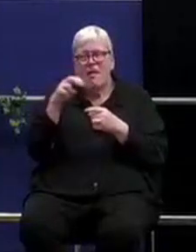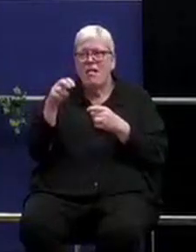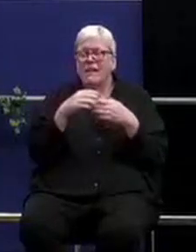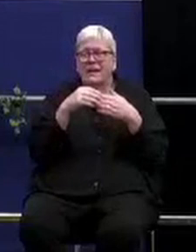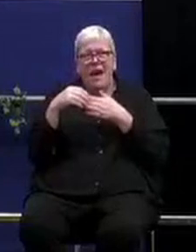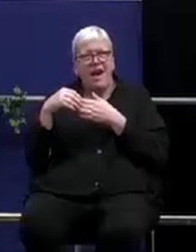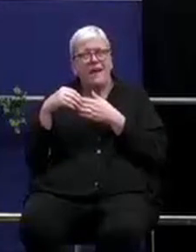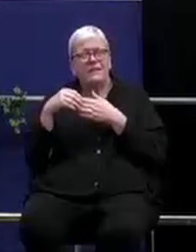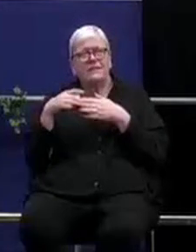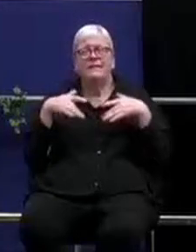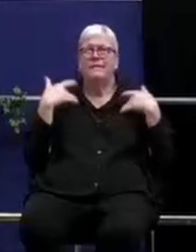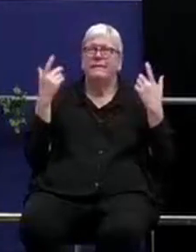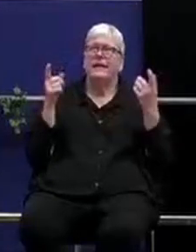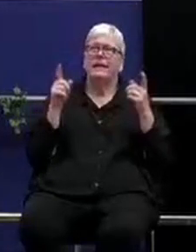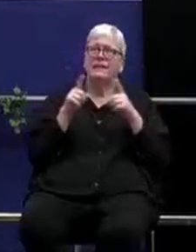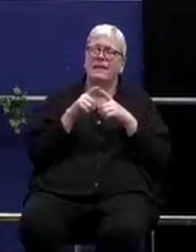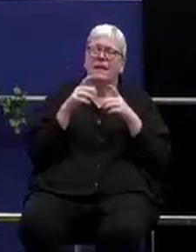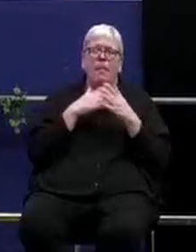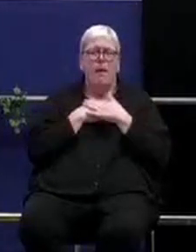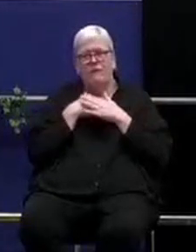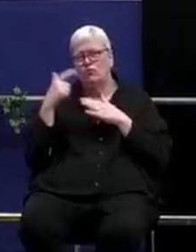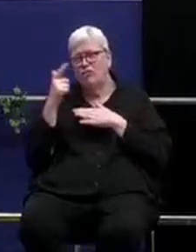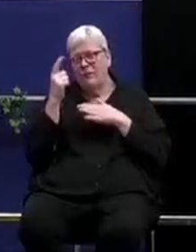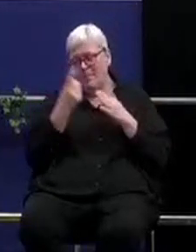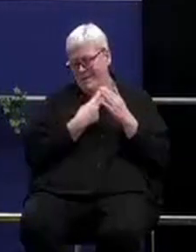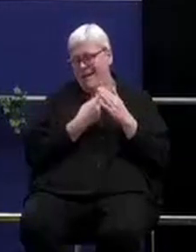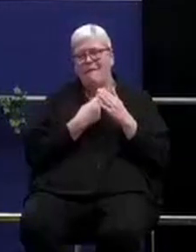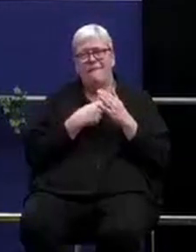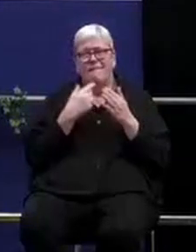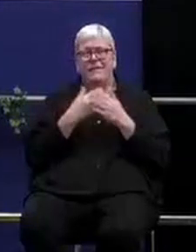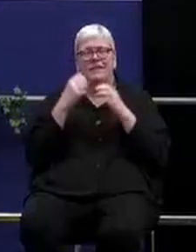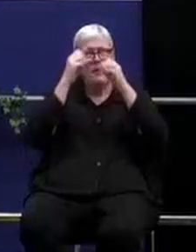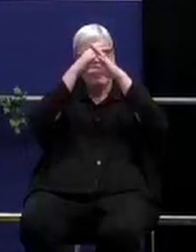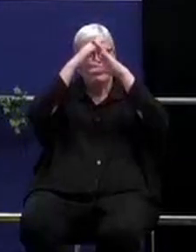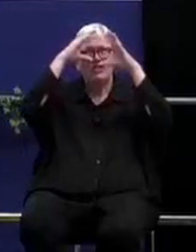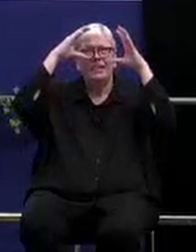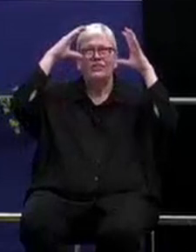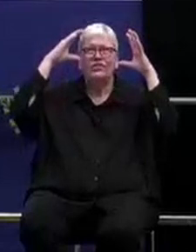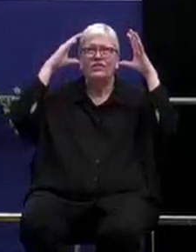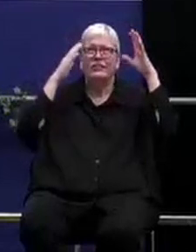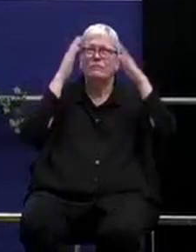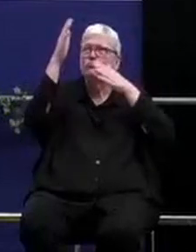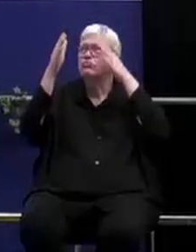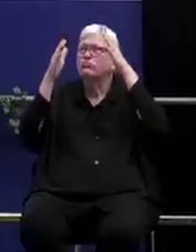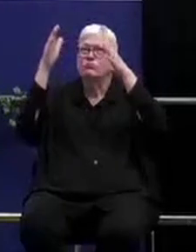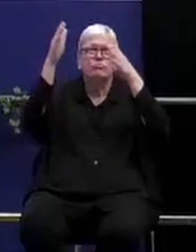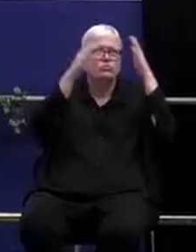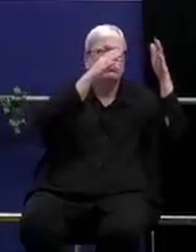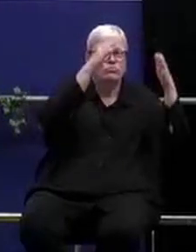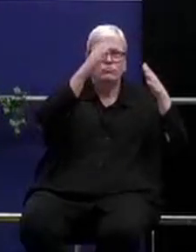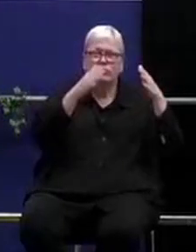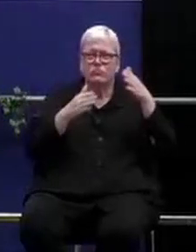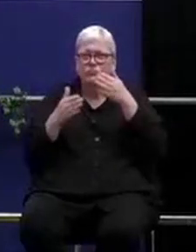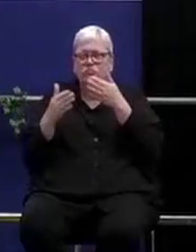loved, I don't do so much now, but I love to travel. And I think that's kind of when your imagination is almost at its best. So I like the idea